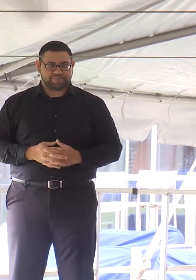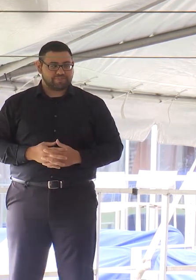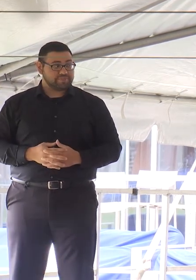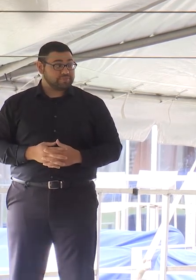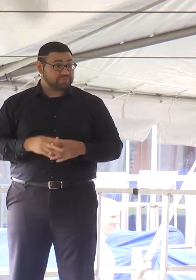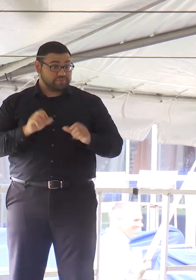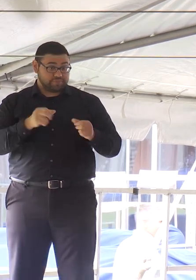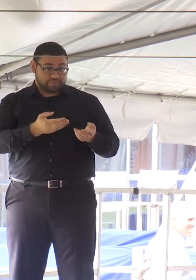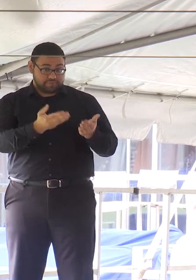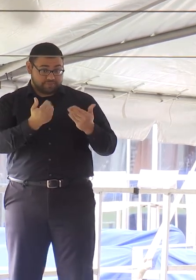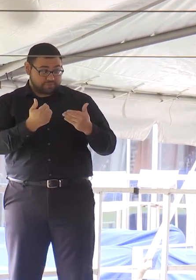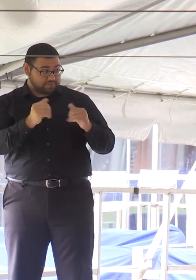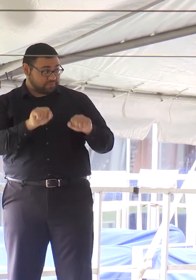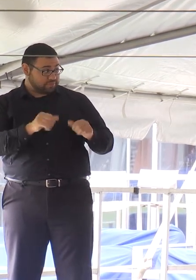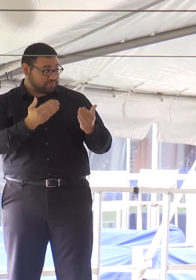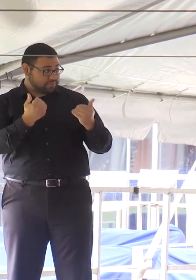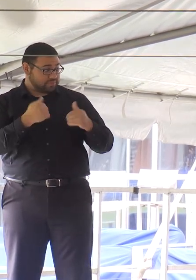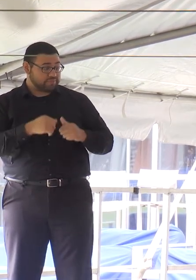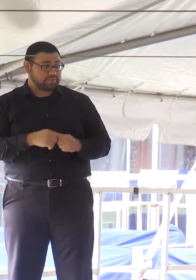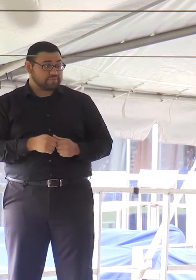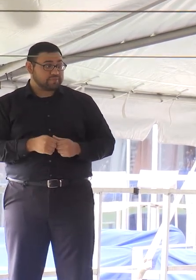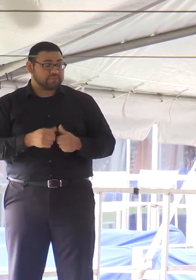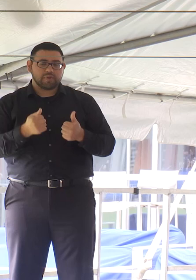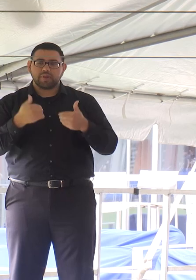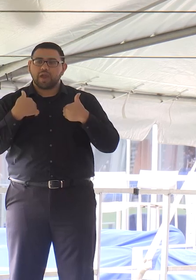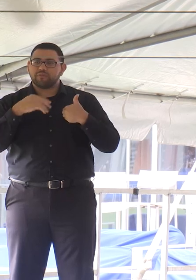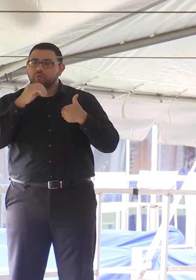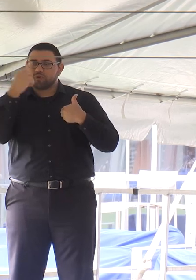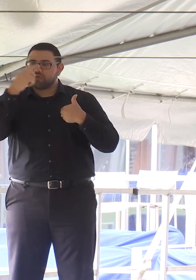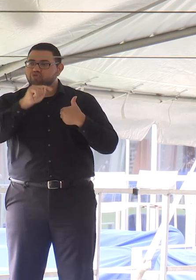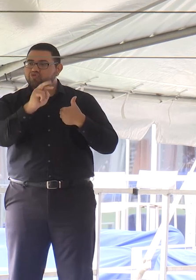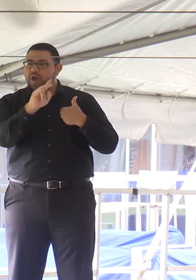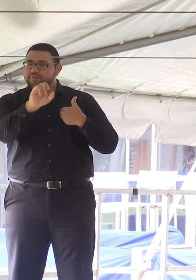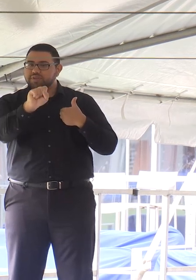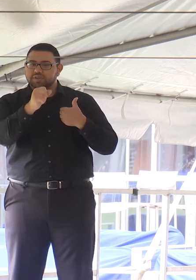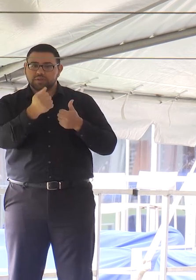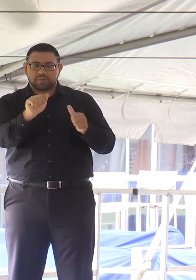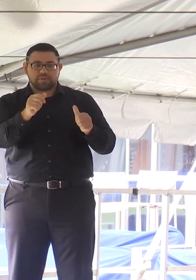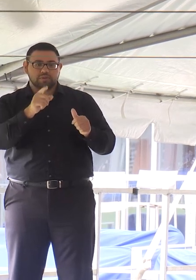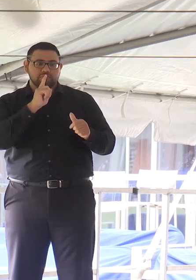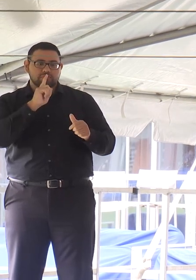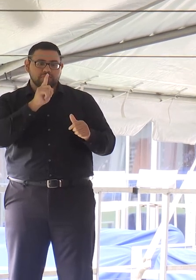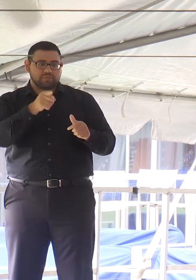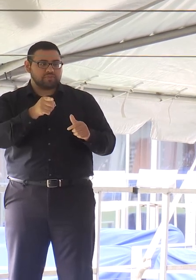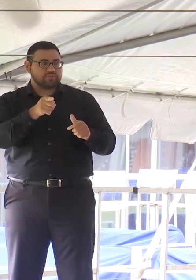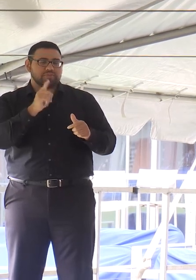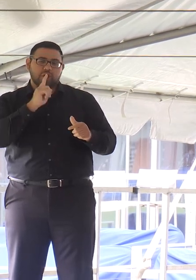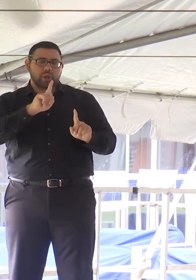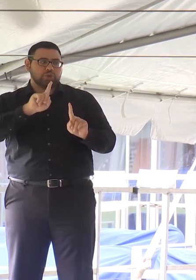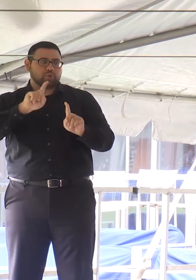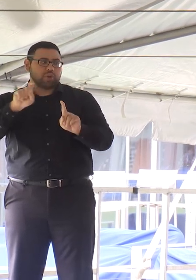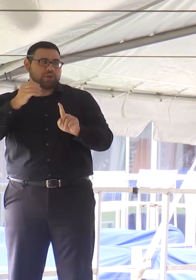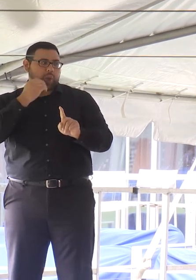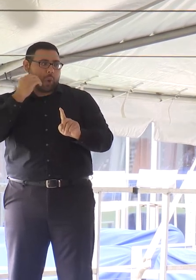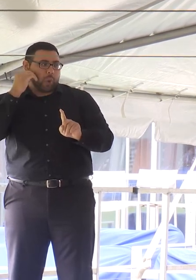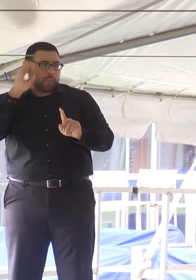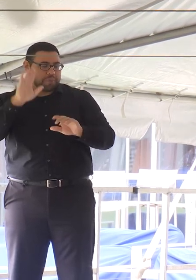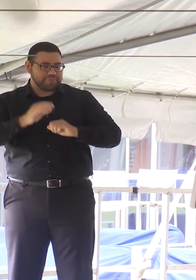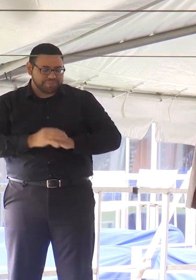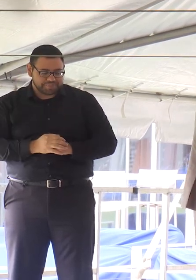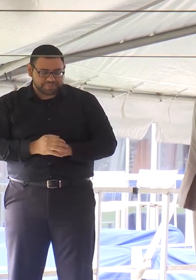Can he borrow your socks? Anybody got some orange for Travis? Oh, he's running home.